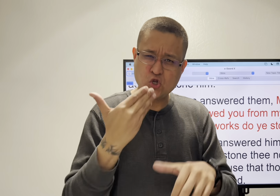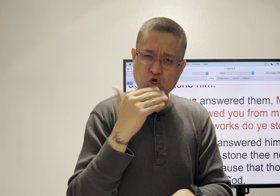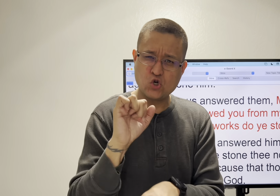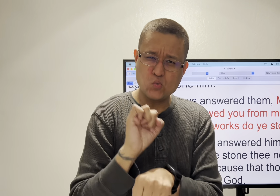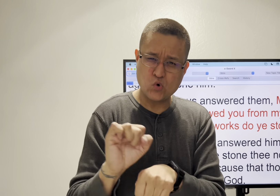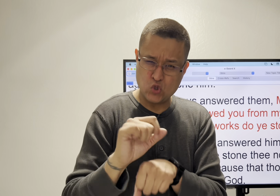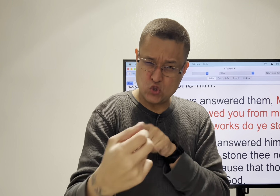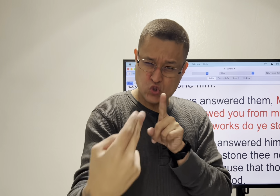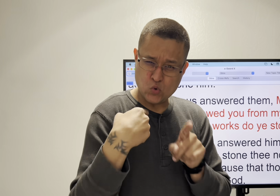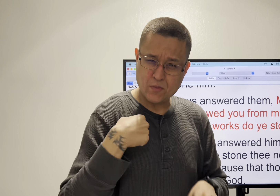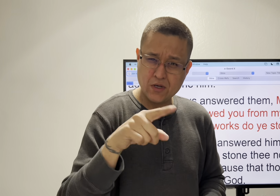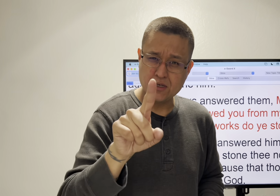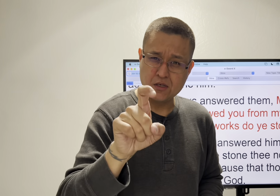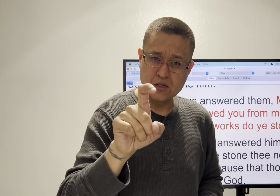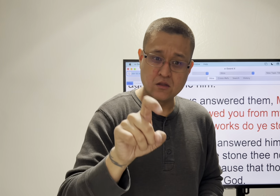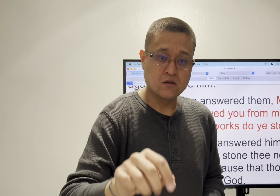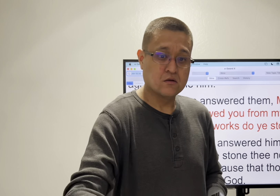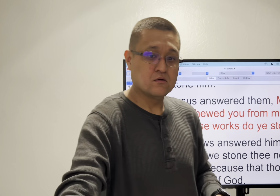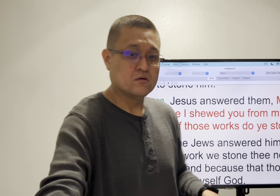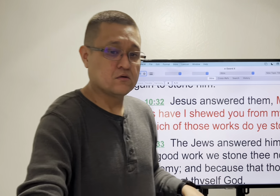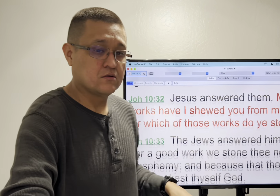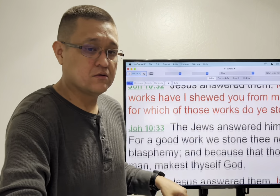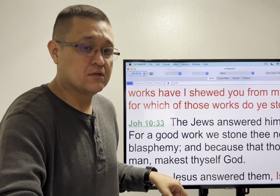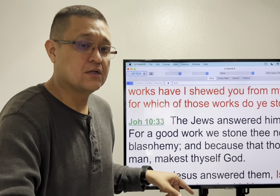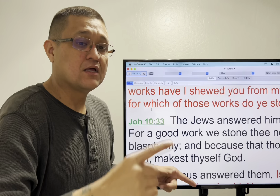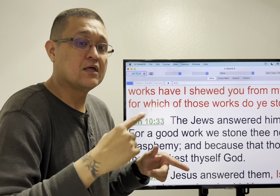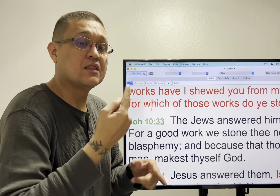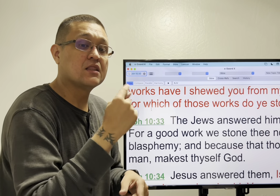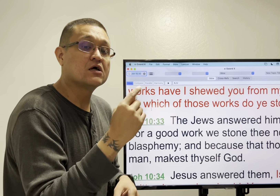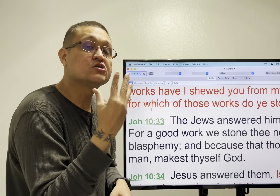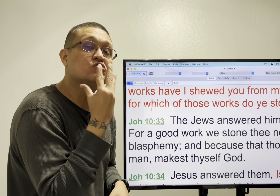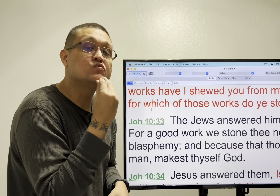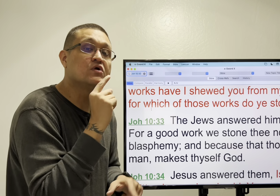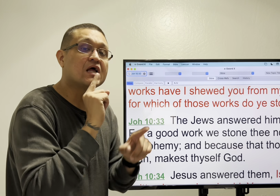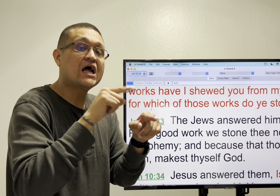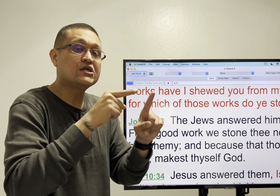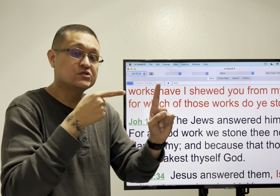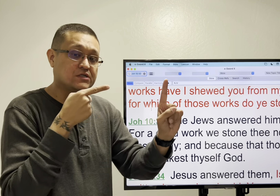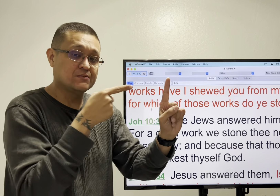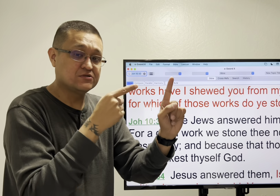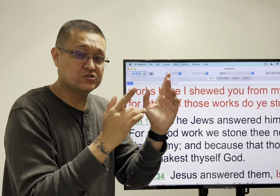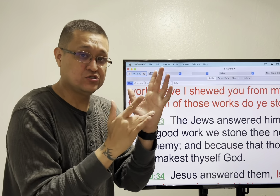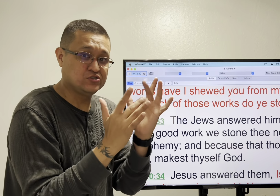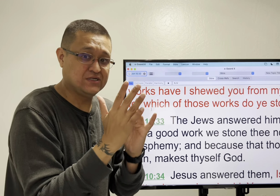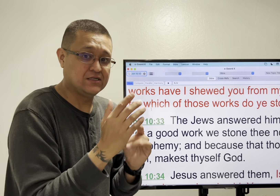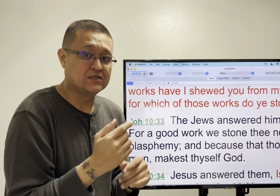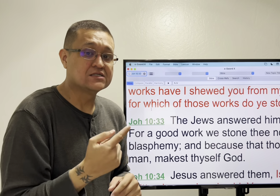He's asking, are you stoning me for the good works I've done, the miracles and the healings? And the Jews answered him,